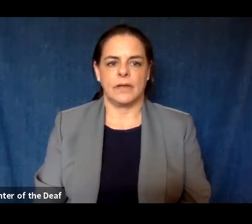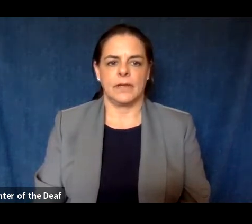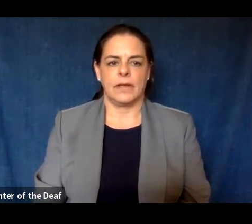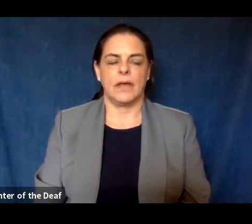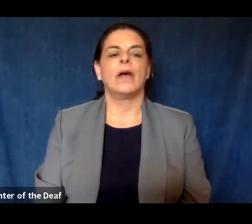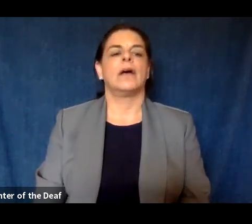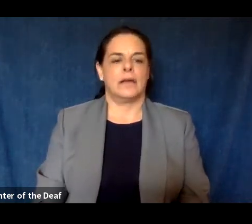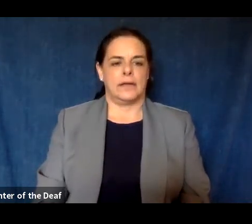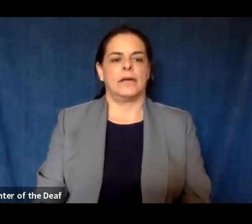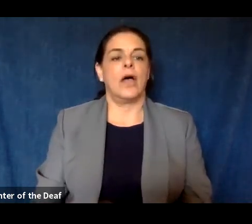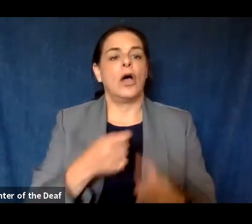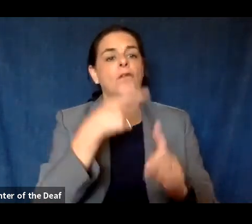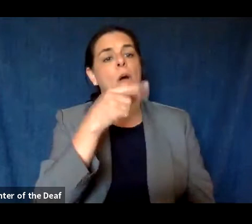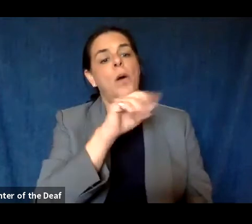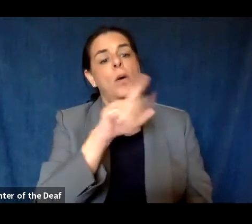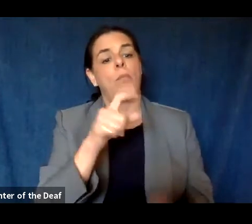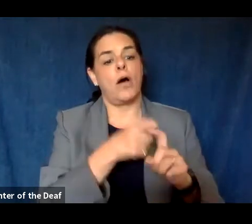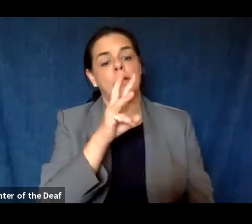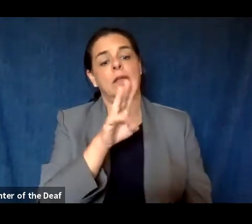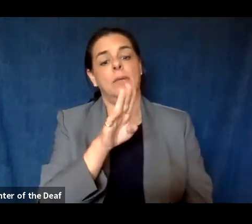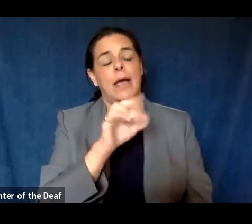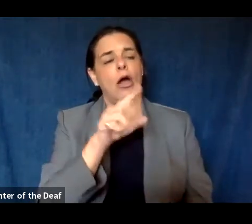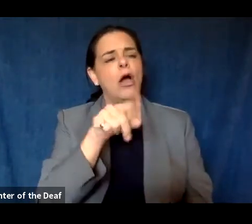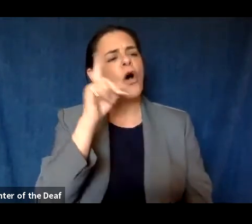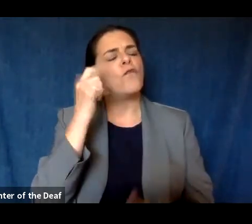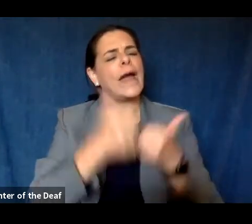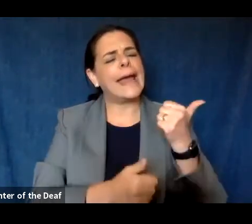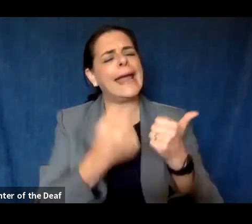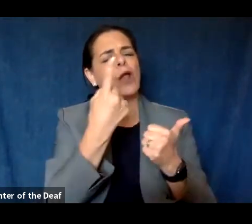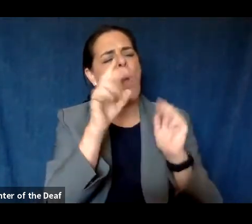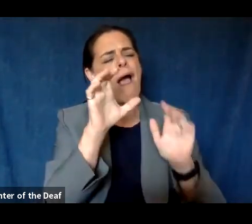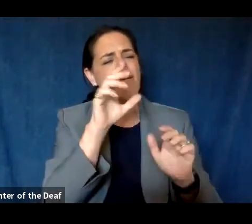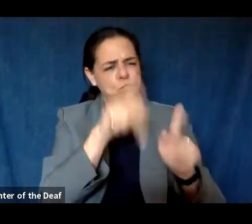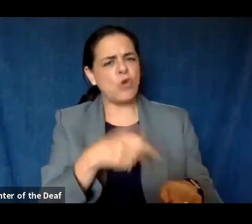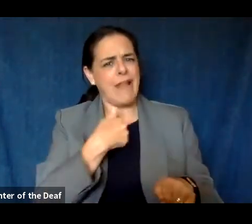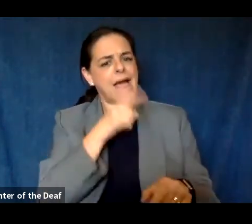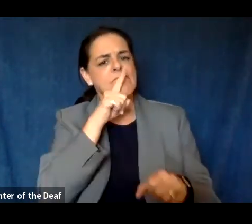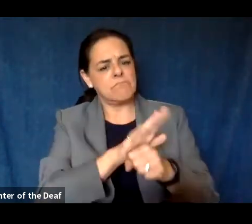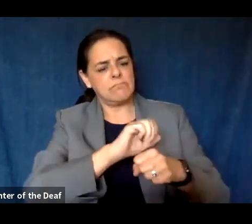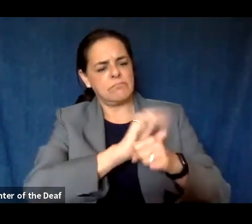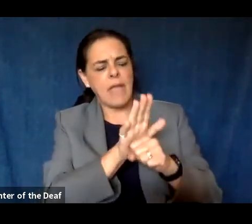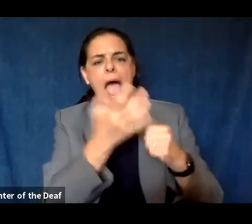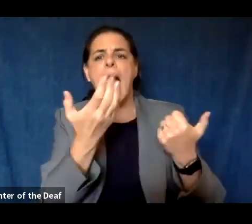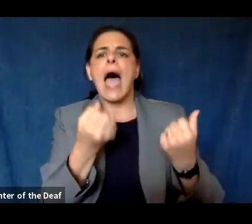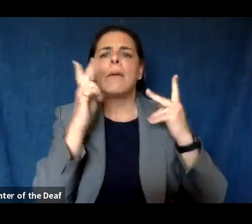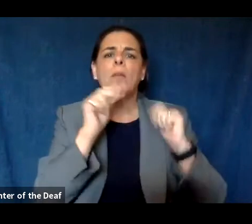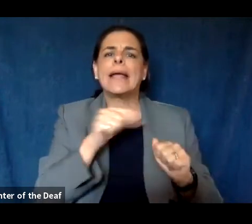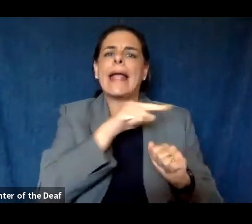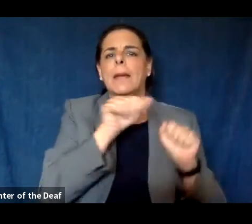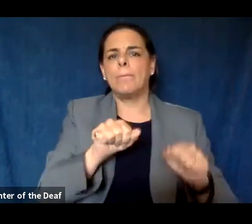Okay, from Paul with WBIR, for each confirmed case, how many people do they potentially infect?